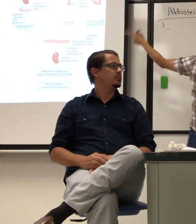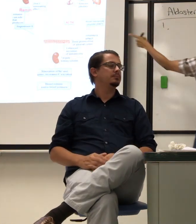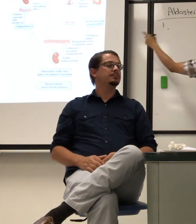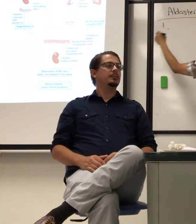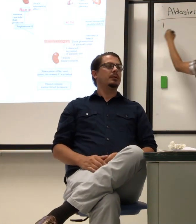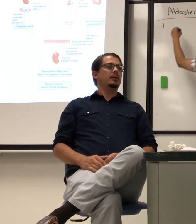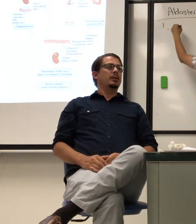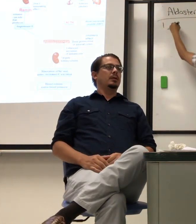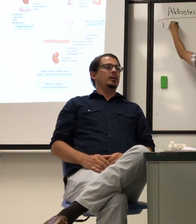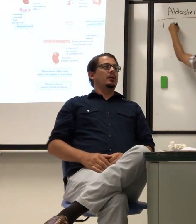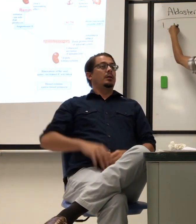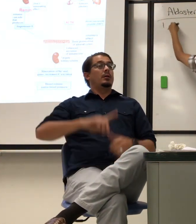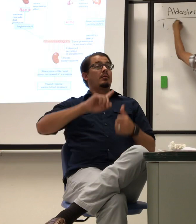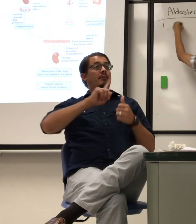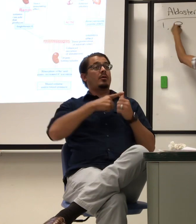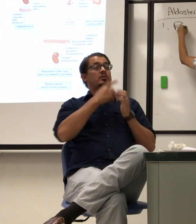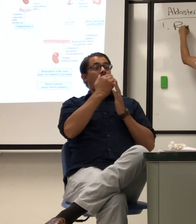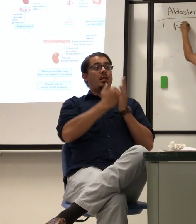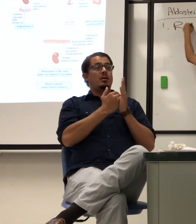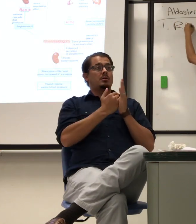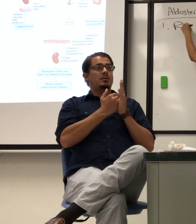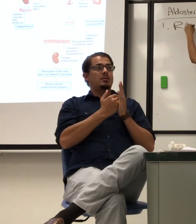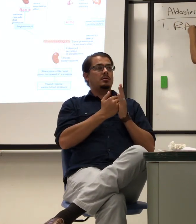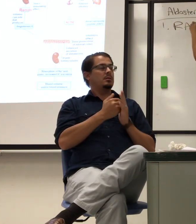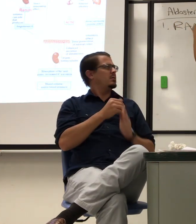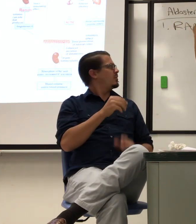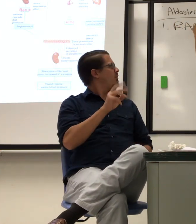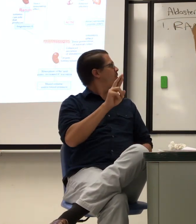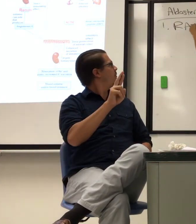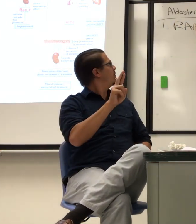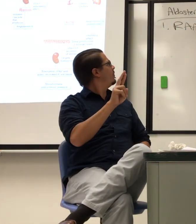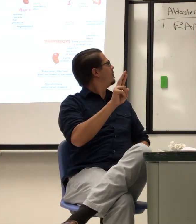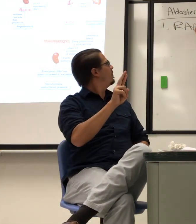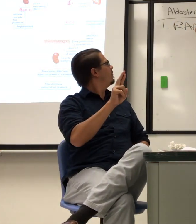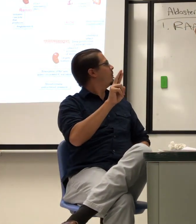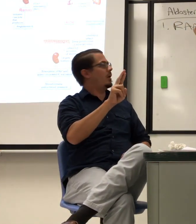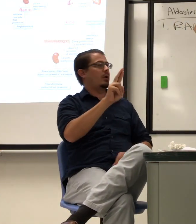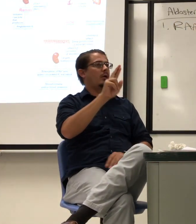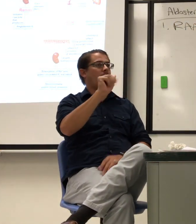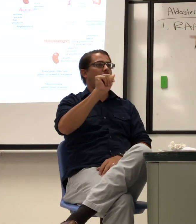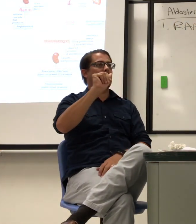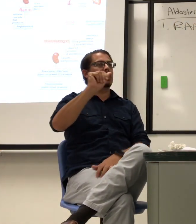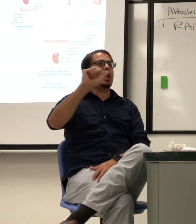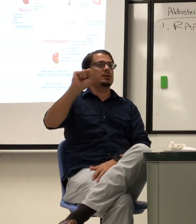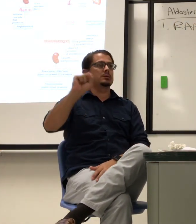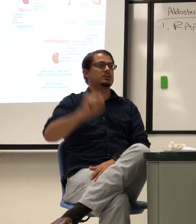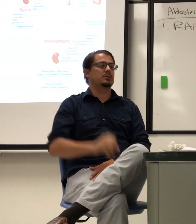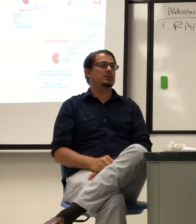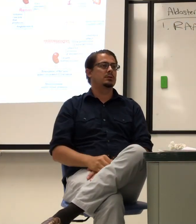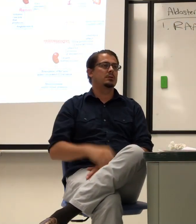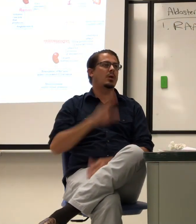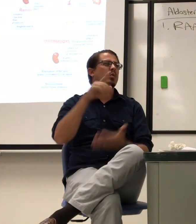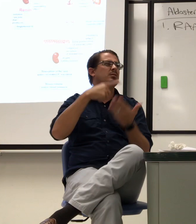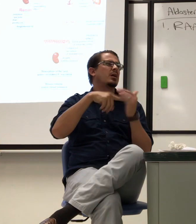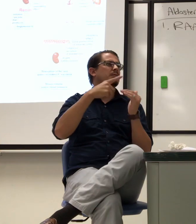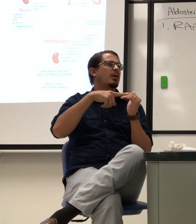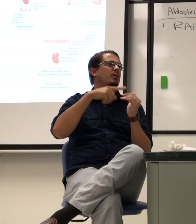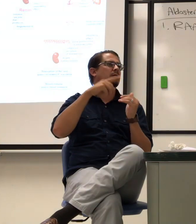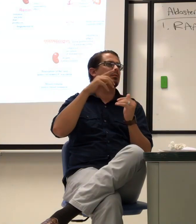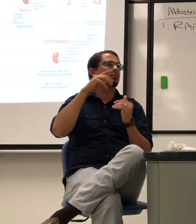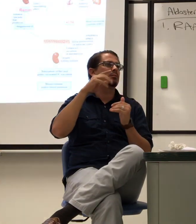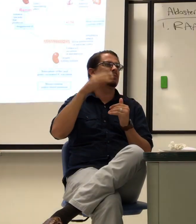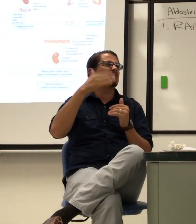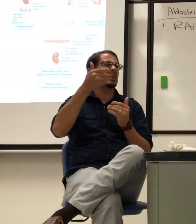Okay, the first thing I've listed there, this RAS mechanism, R-A-A-S. I'll talk about that on the next couple